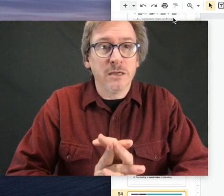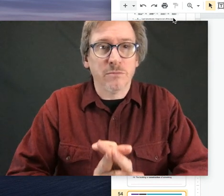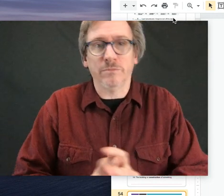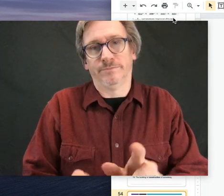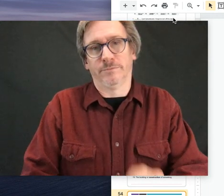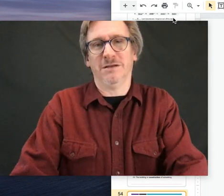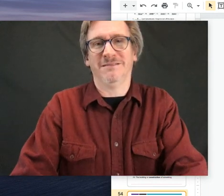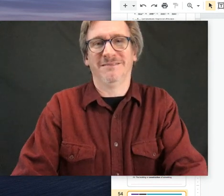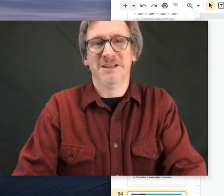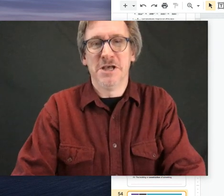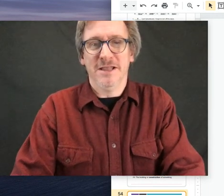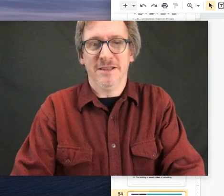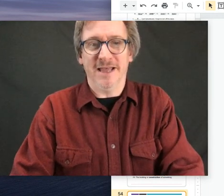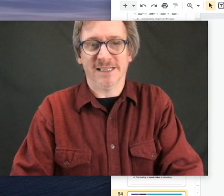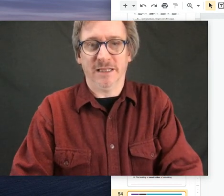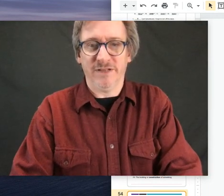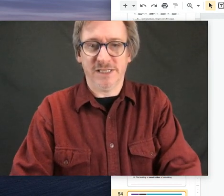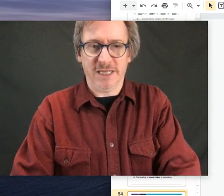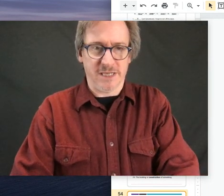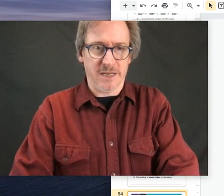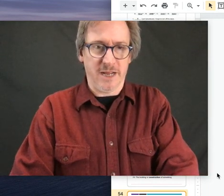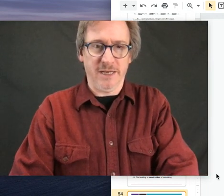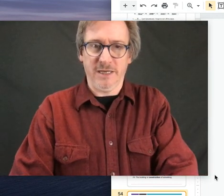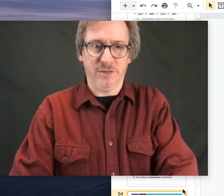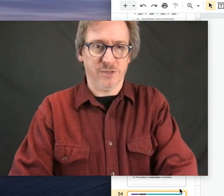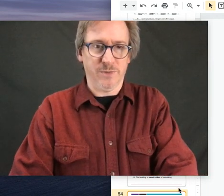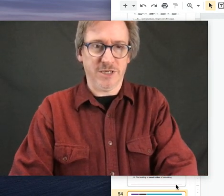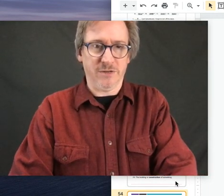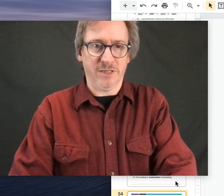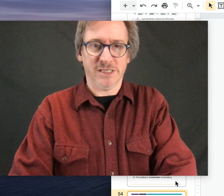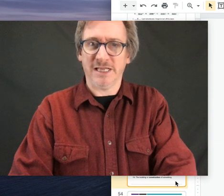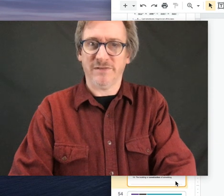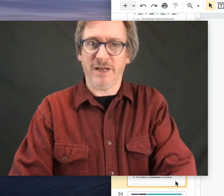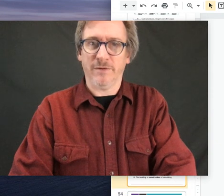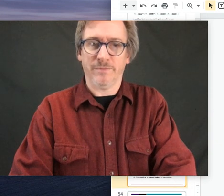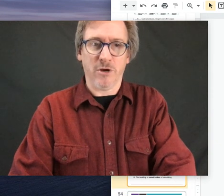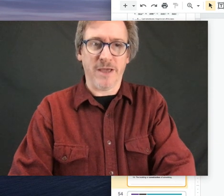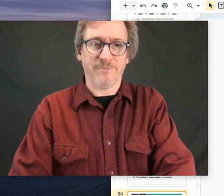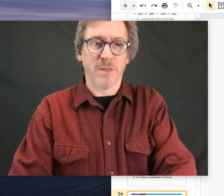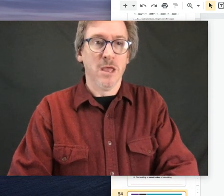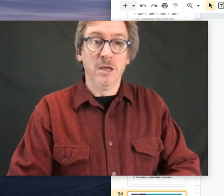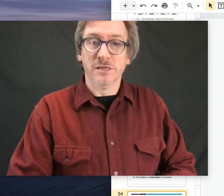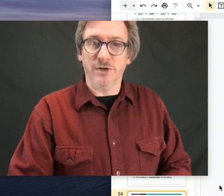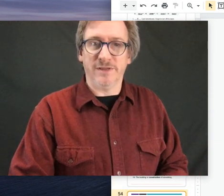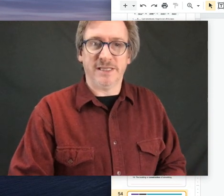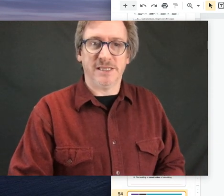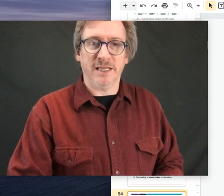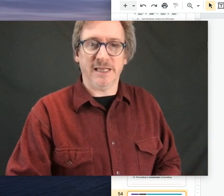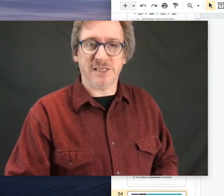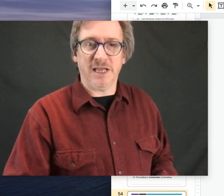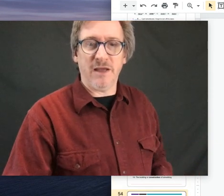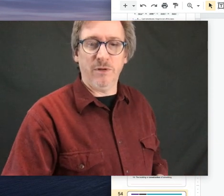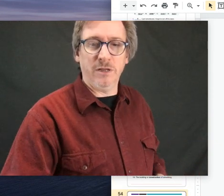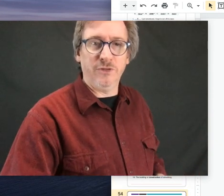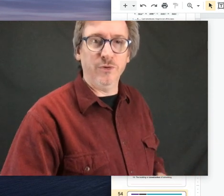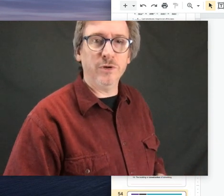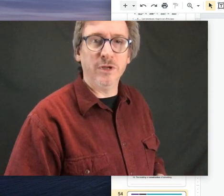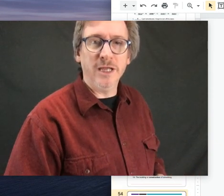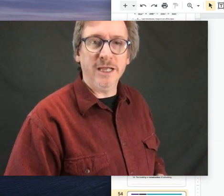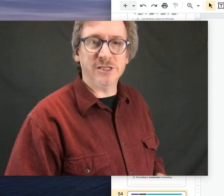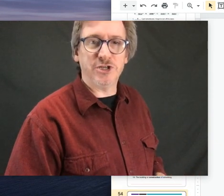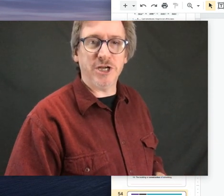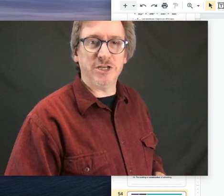11. That's 11.6, and I need to switch out this last video. Okay. So that is the last thing I will